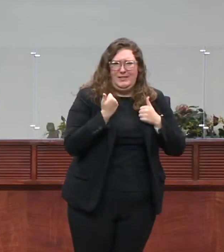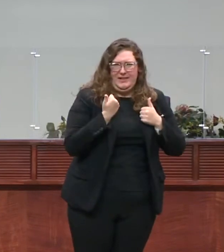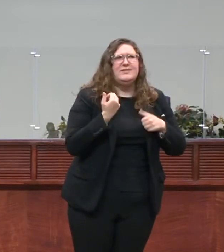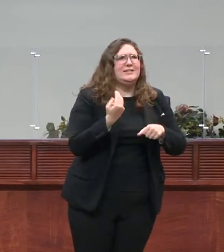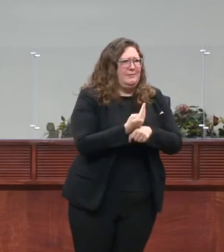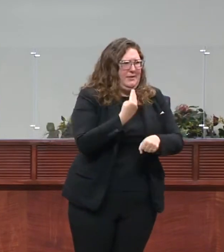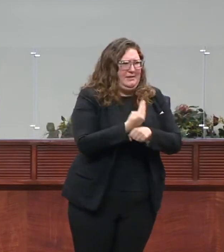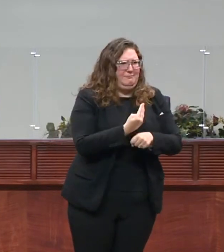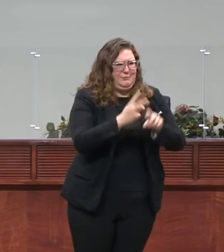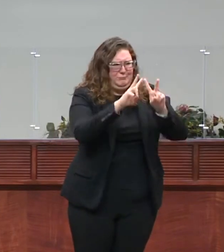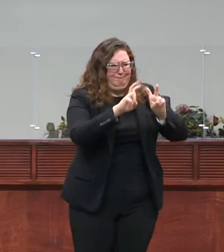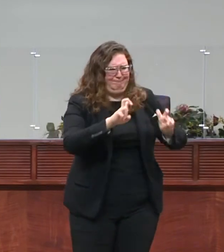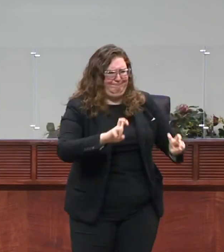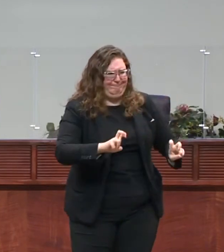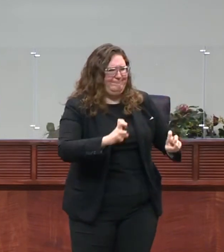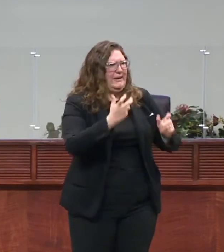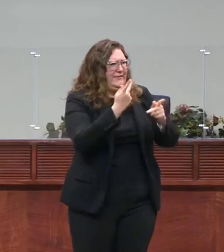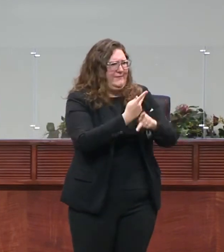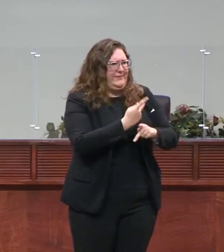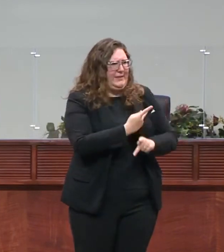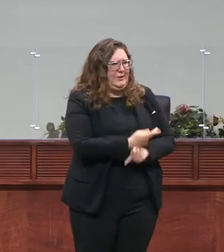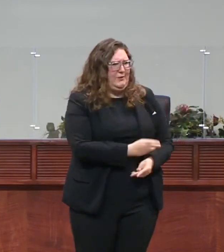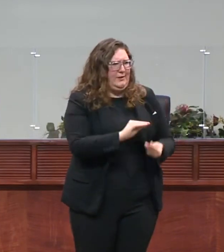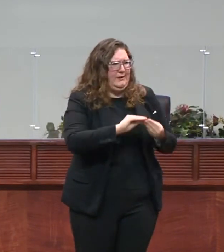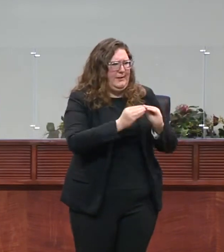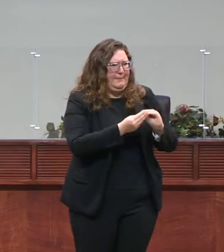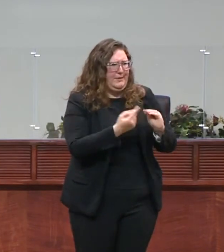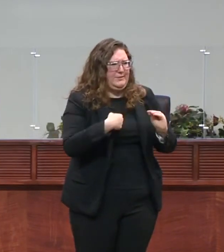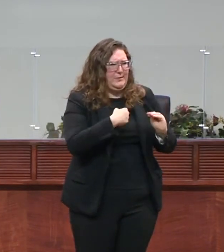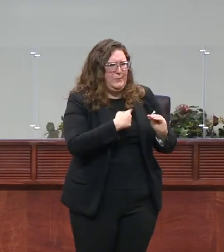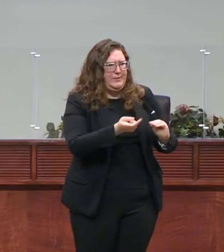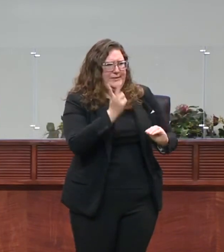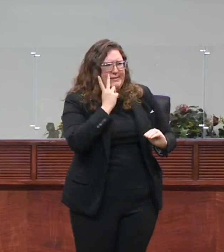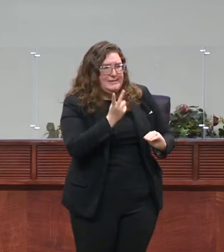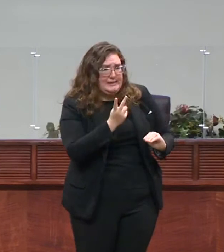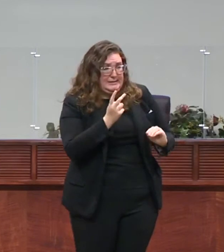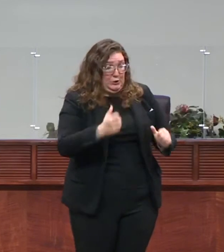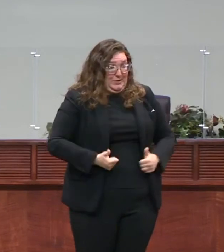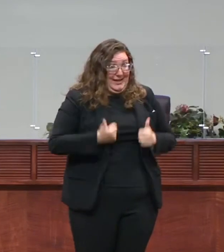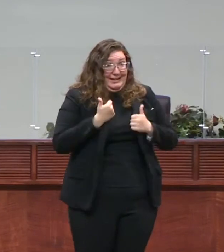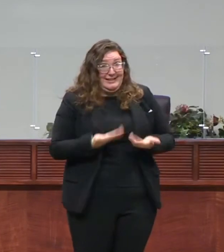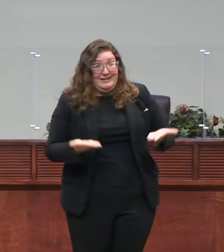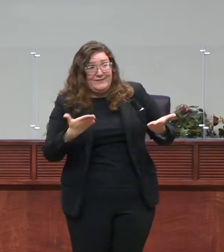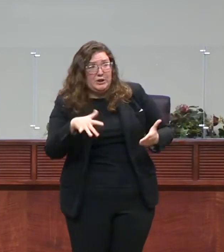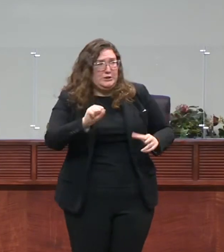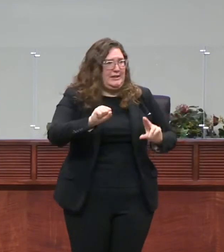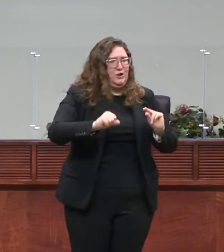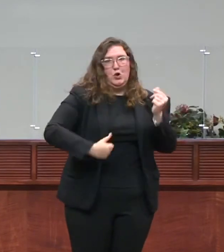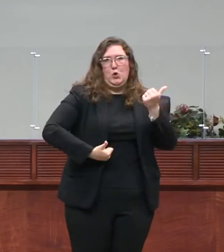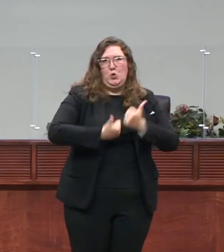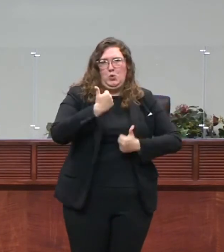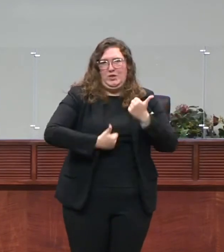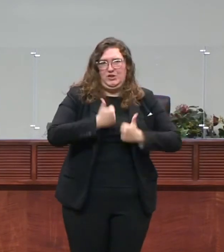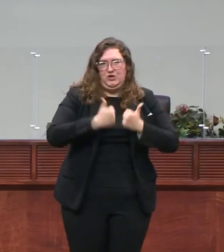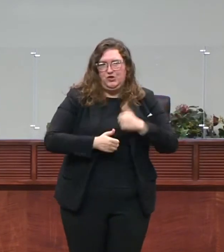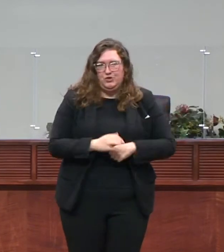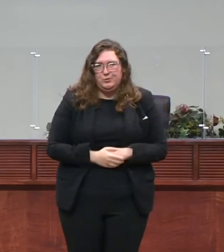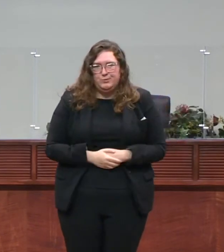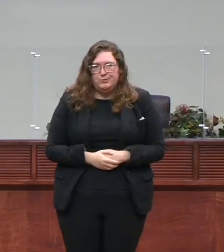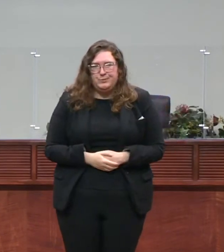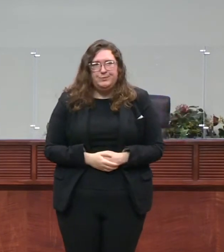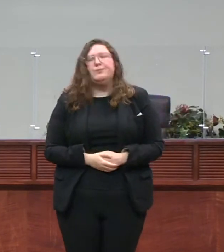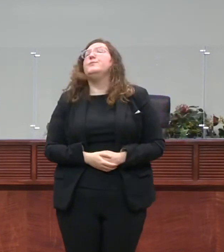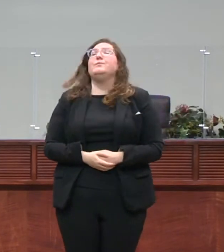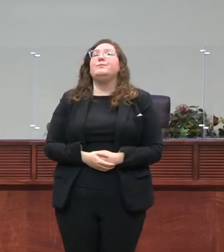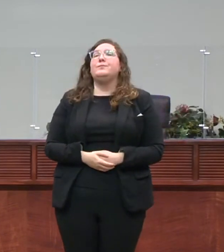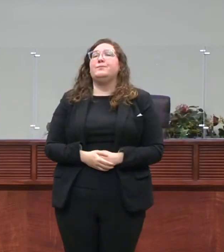every single case and go through it and determine if they are our cases. For those, 17